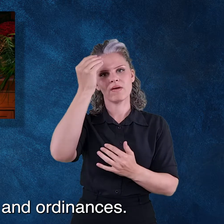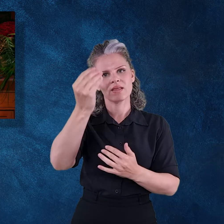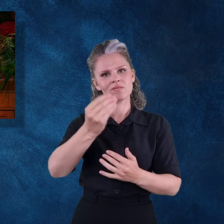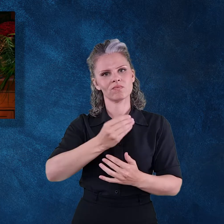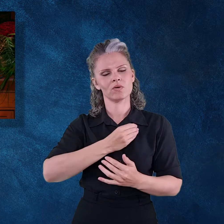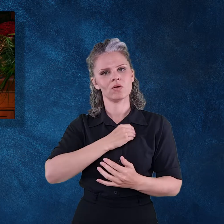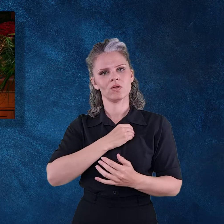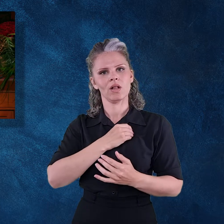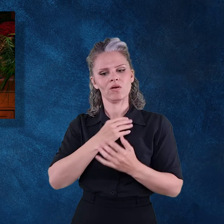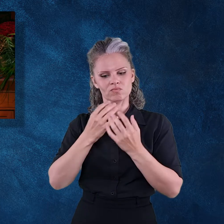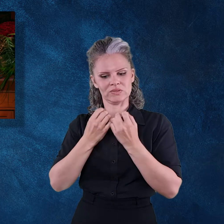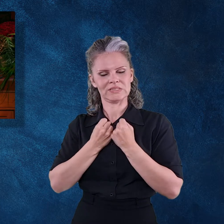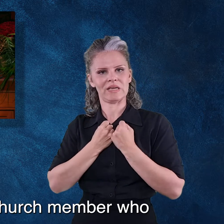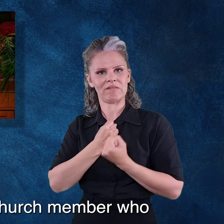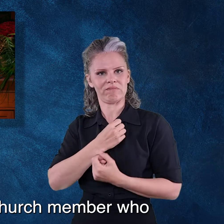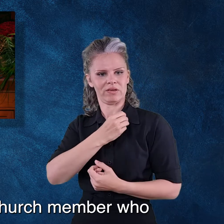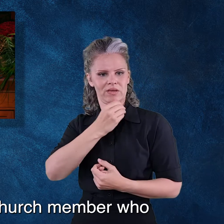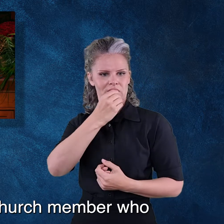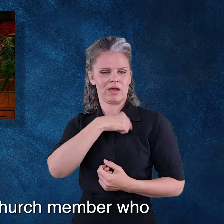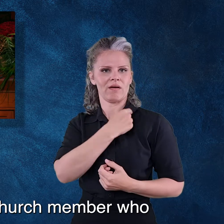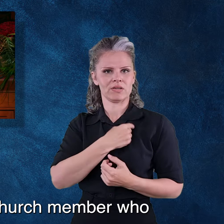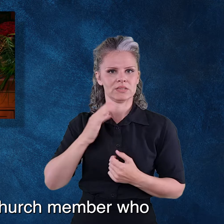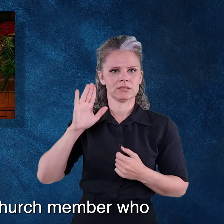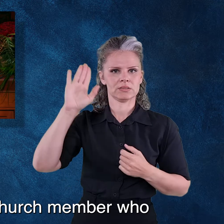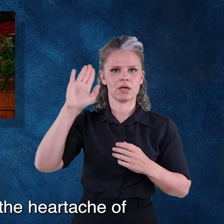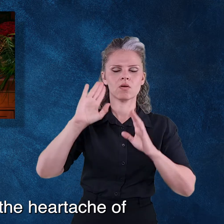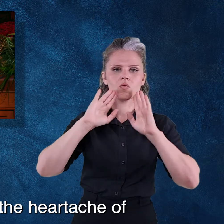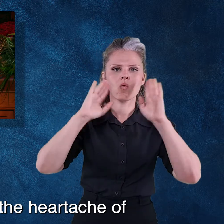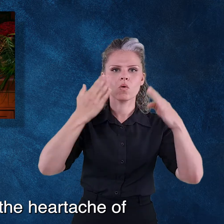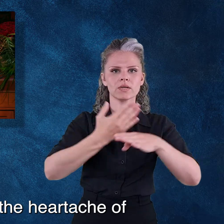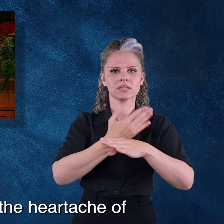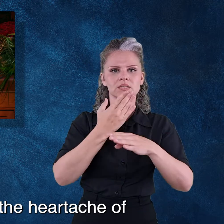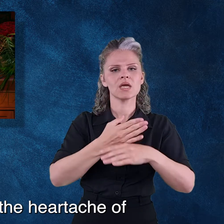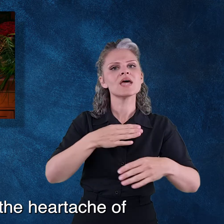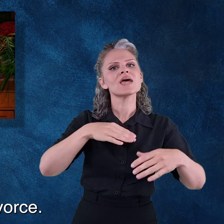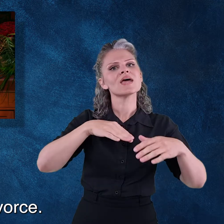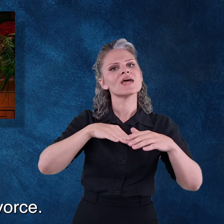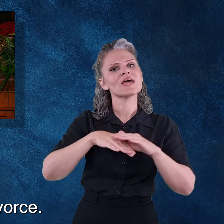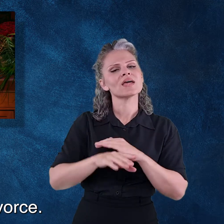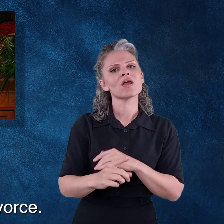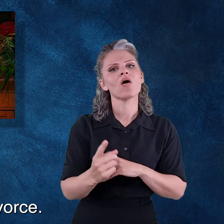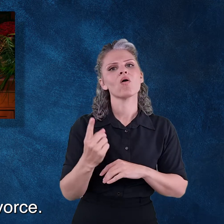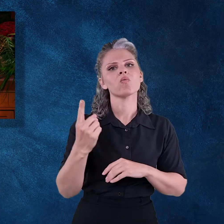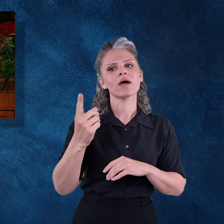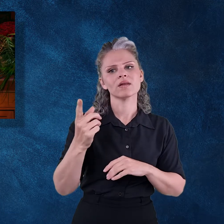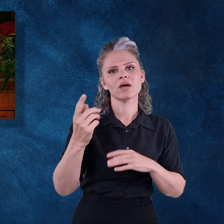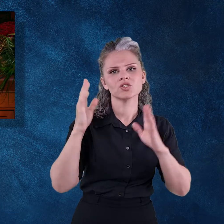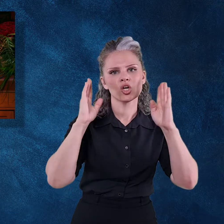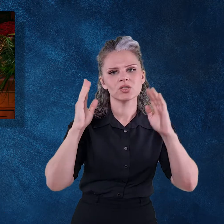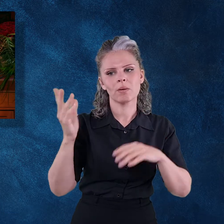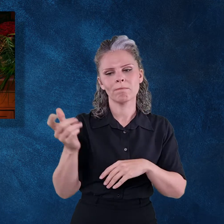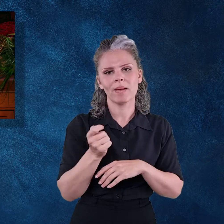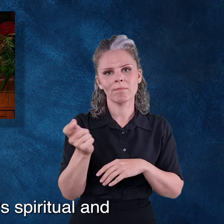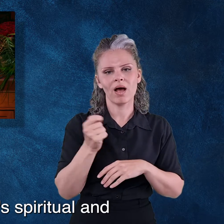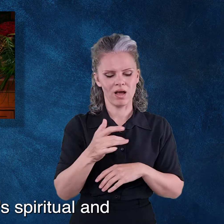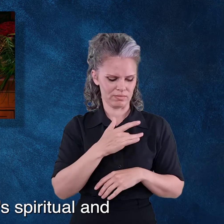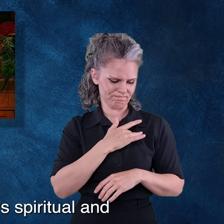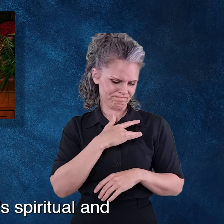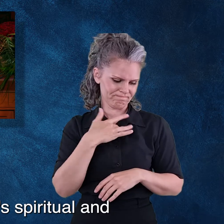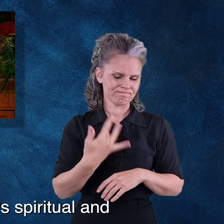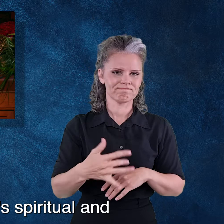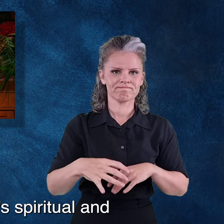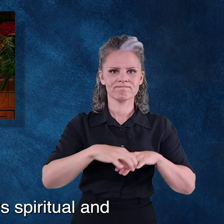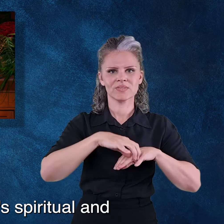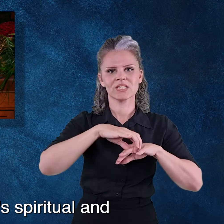ordinances in the life of a Church member who experienced the heartache of divorce. This